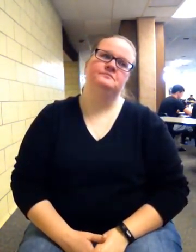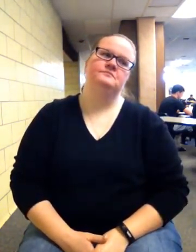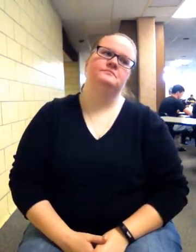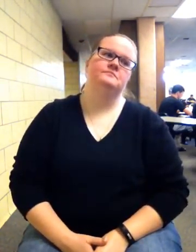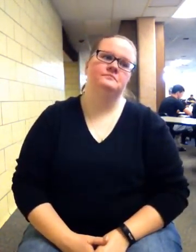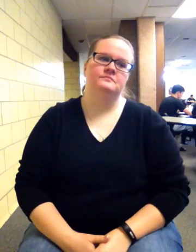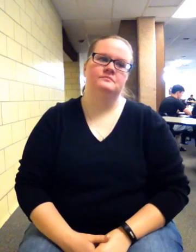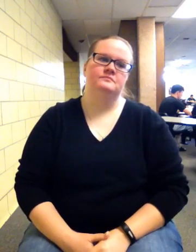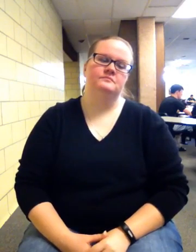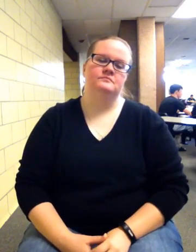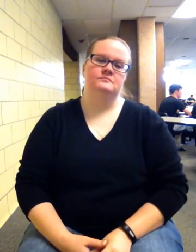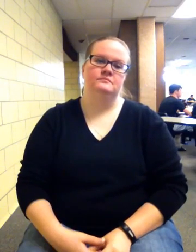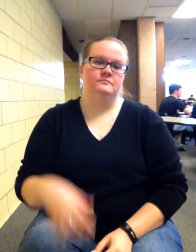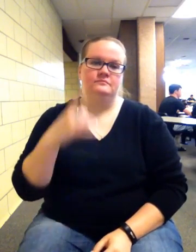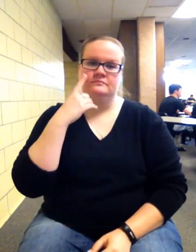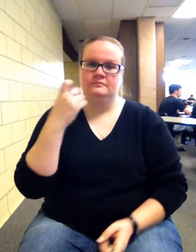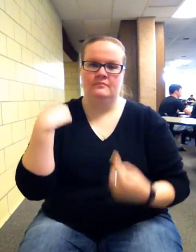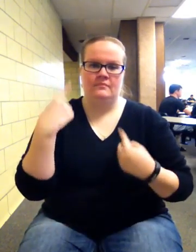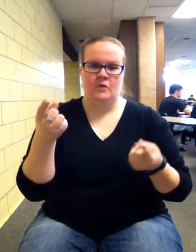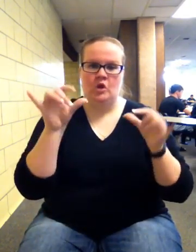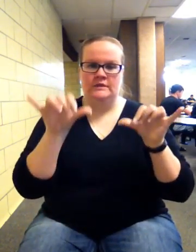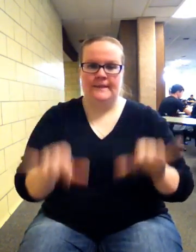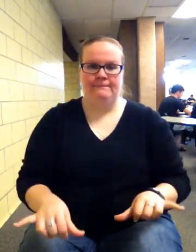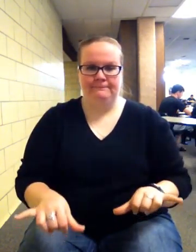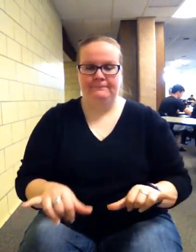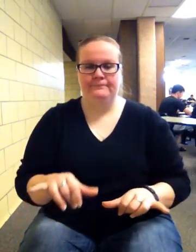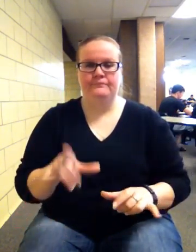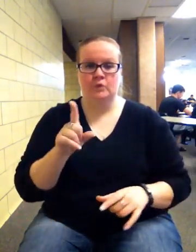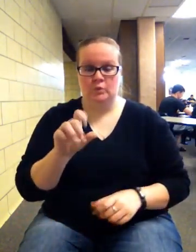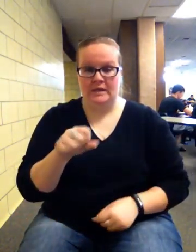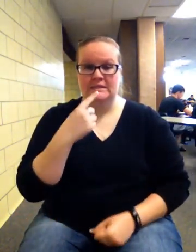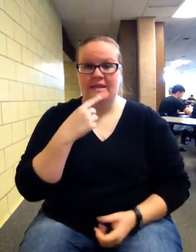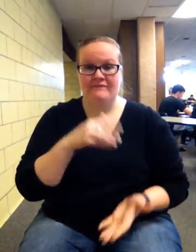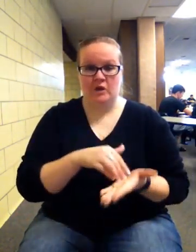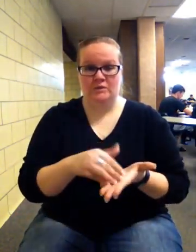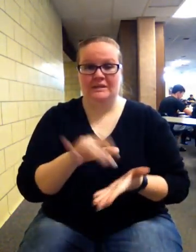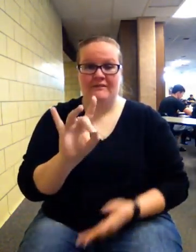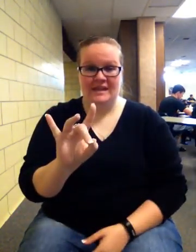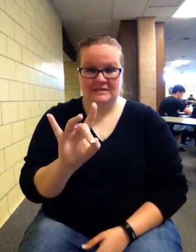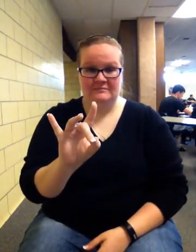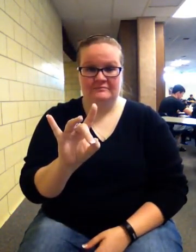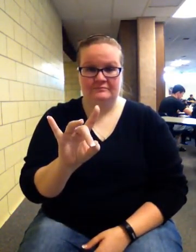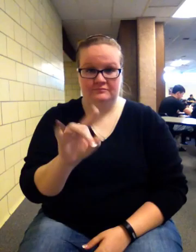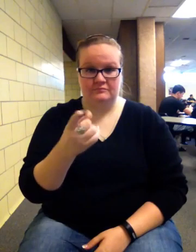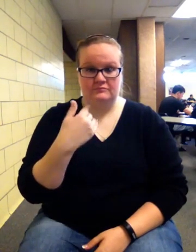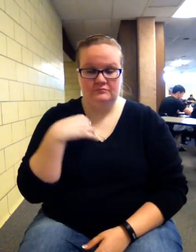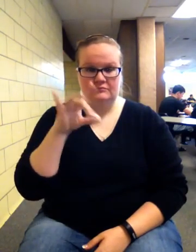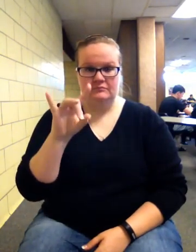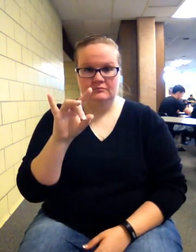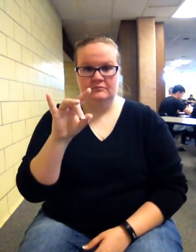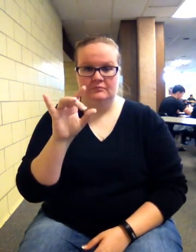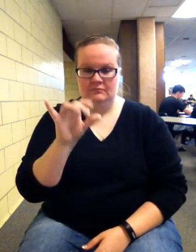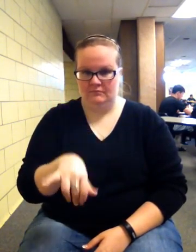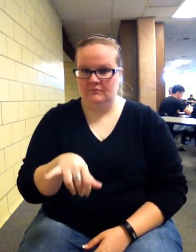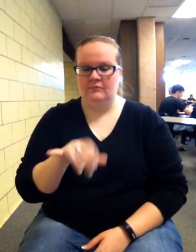Since they're all the same, you can put in a frequency of eight. You've got eight of those $12,000 cash flows. Eight,